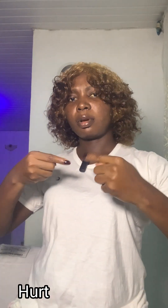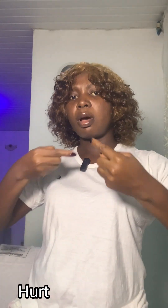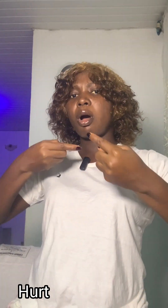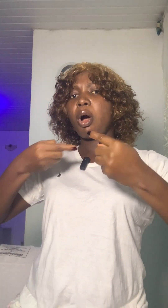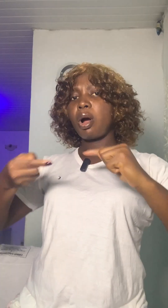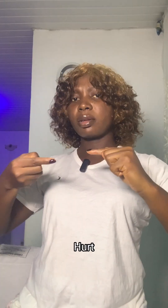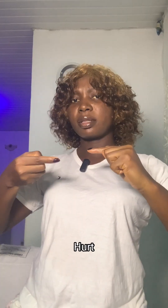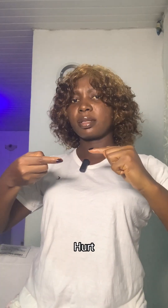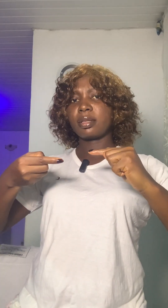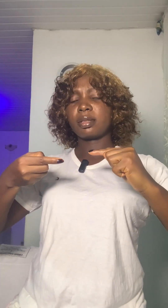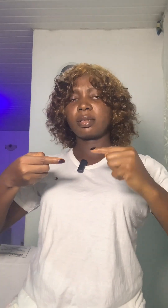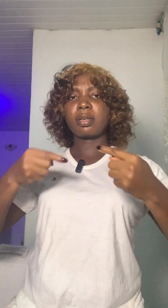hot.